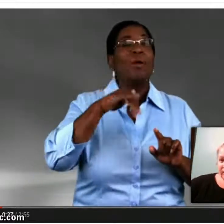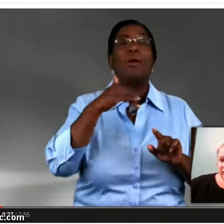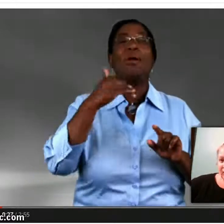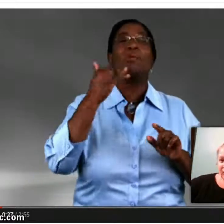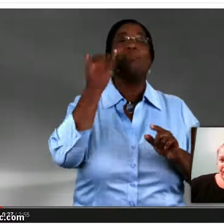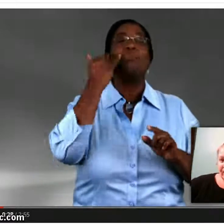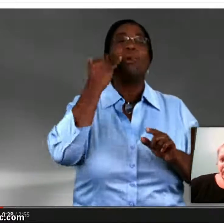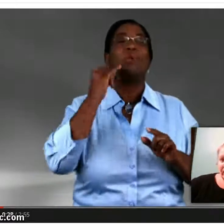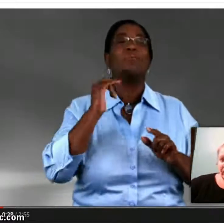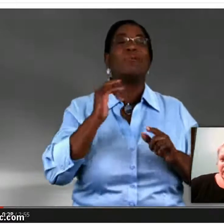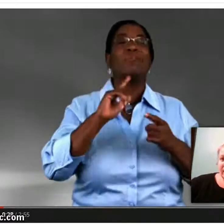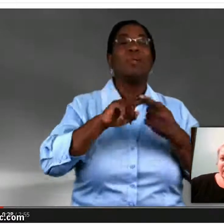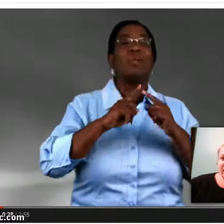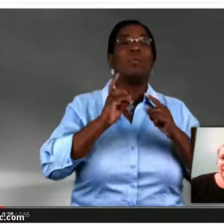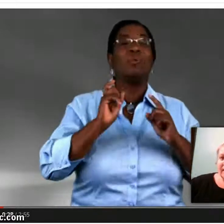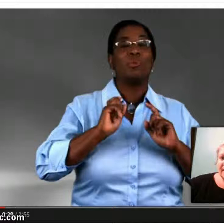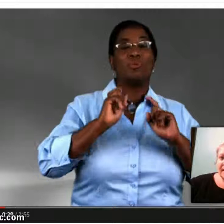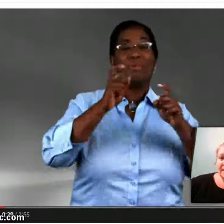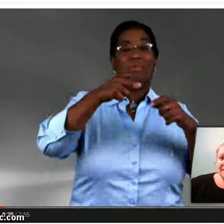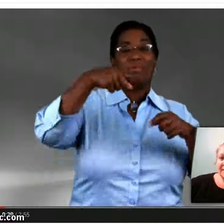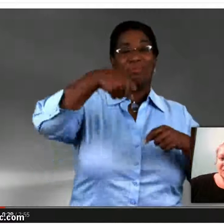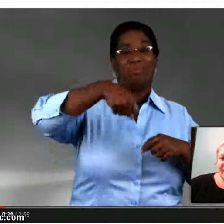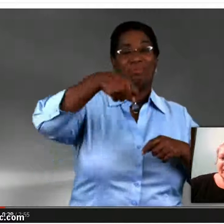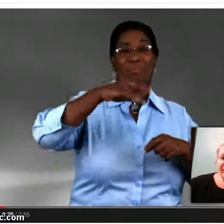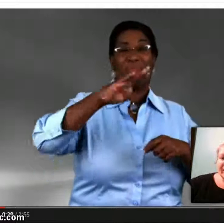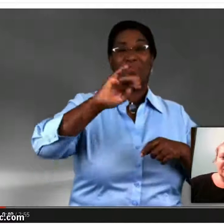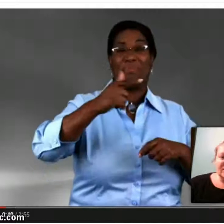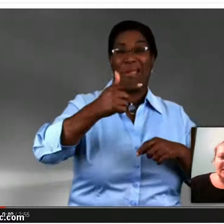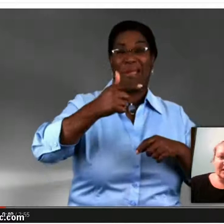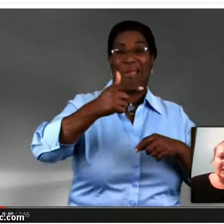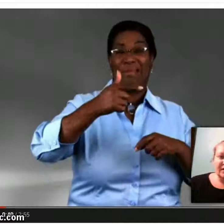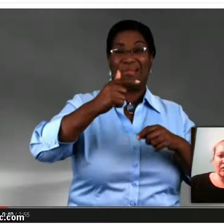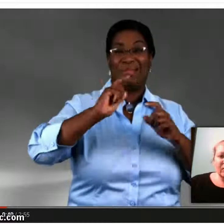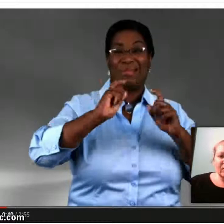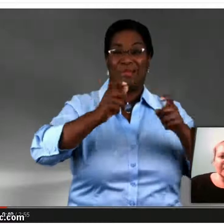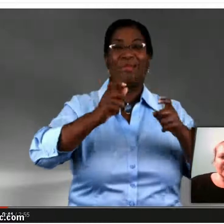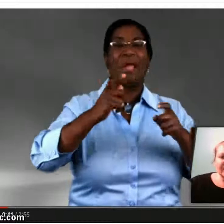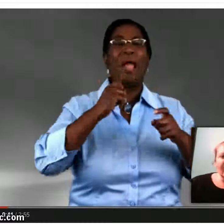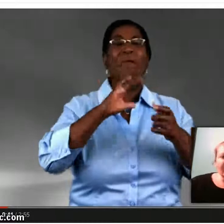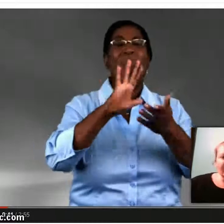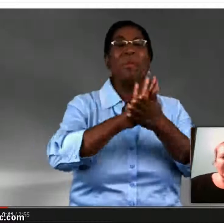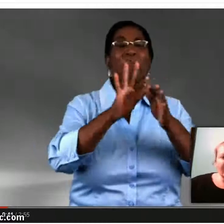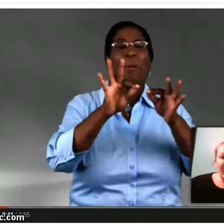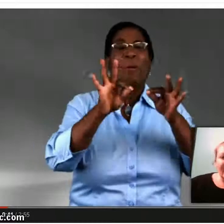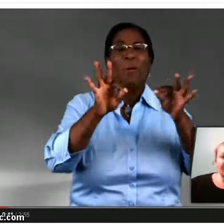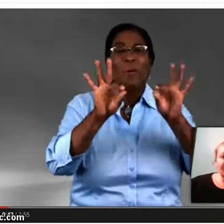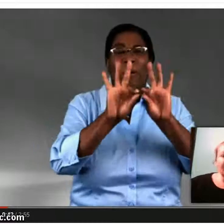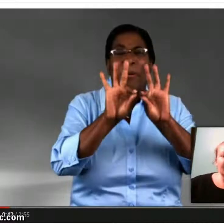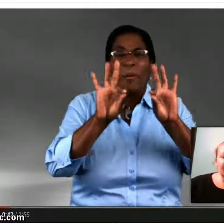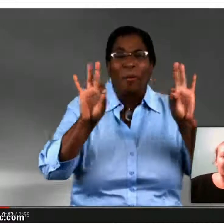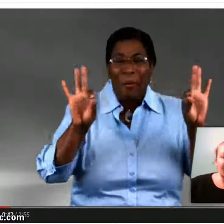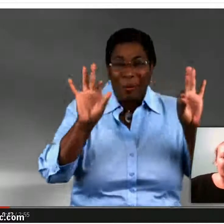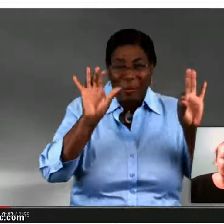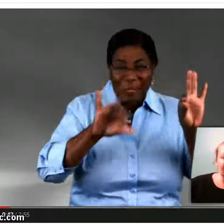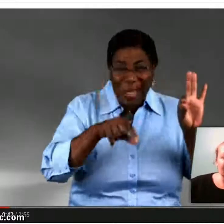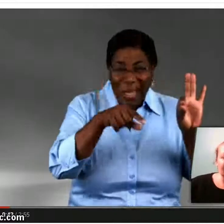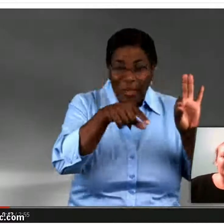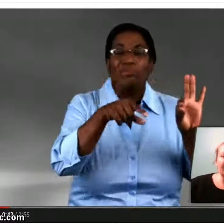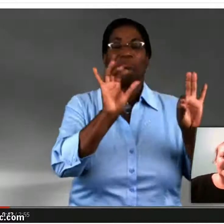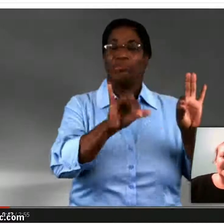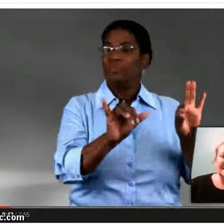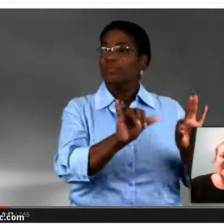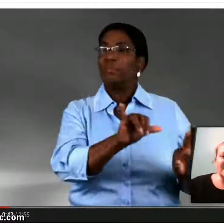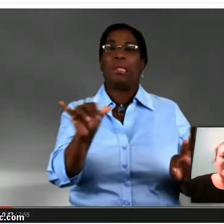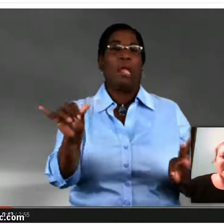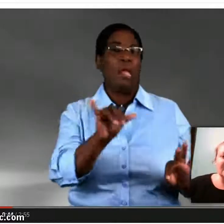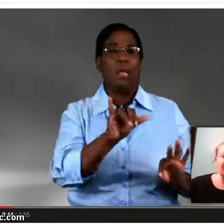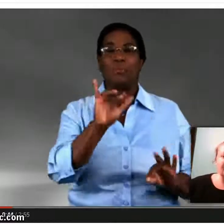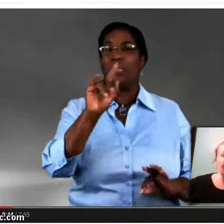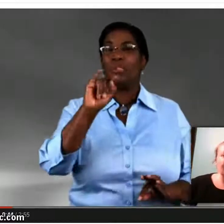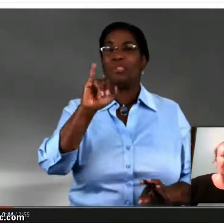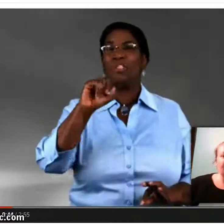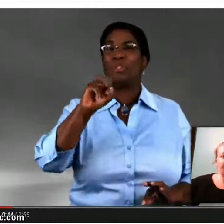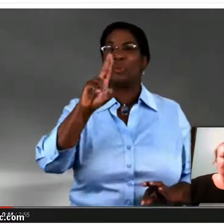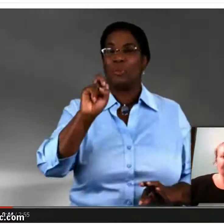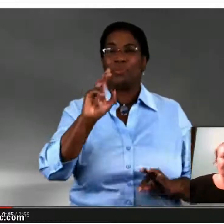tissue paper. The kind of tissue paper that you need. You know, the ones that you find in the bags? That kind. It's nice and thin. Perfect.